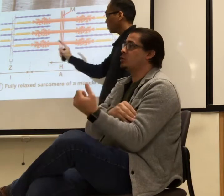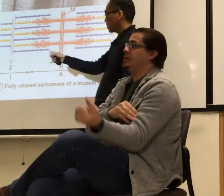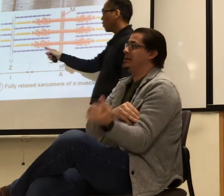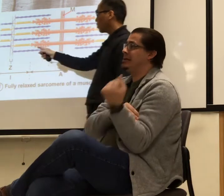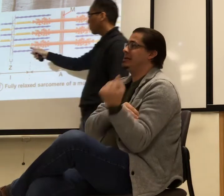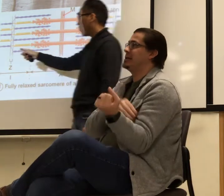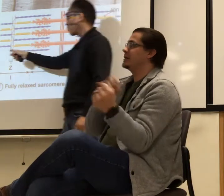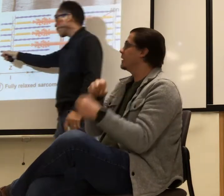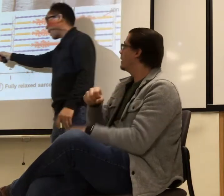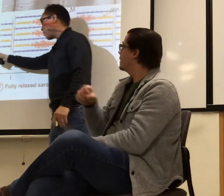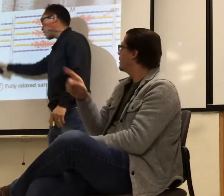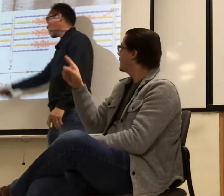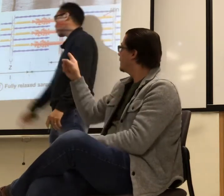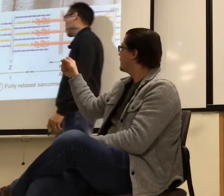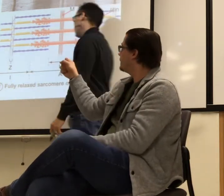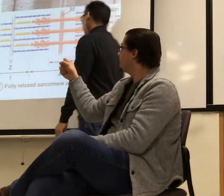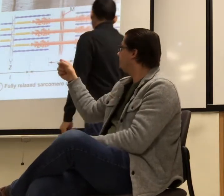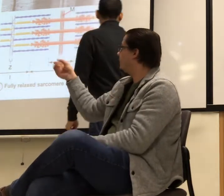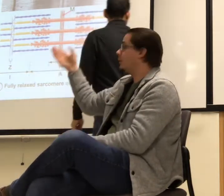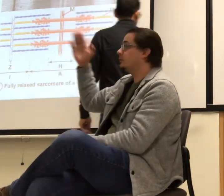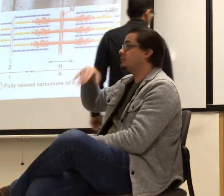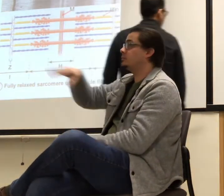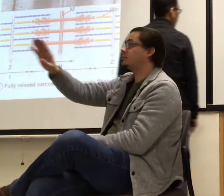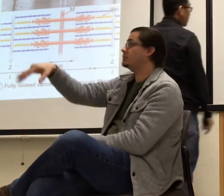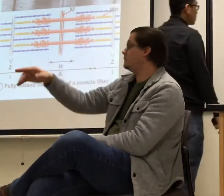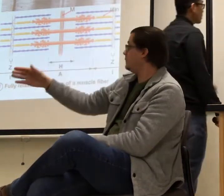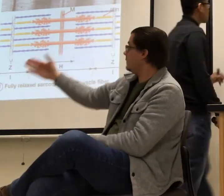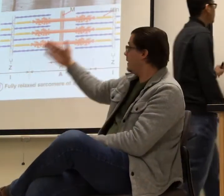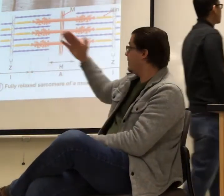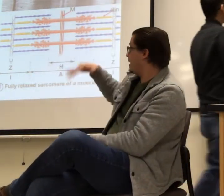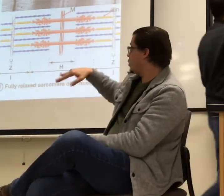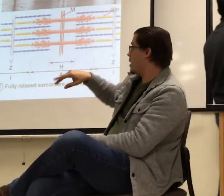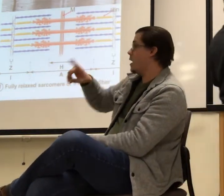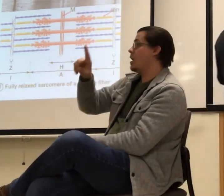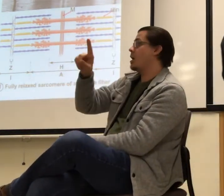Okay, zone of overlap, the next one.